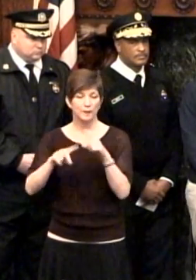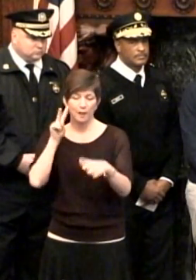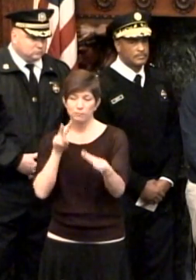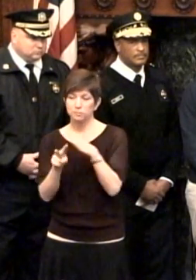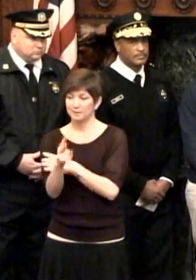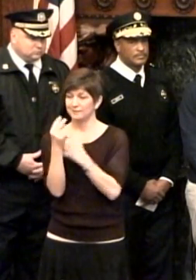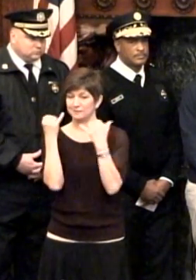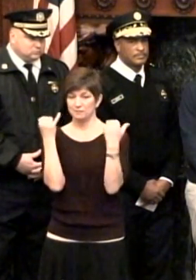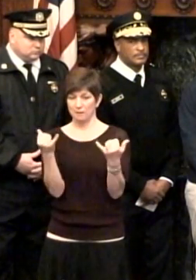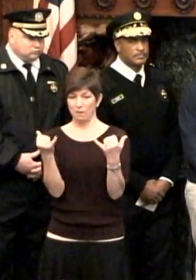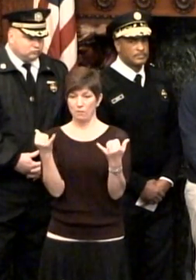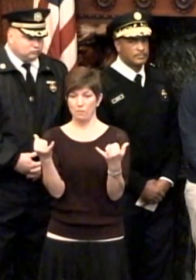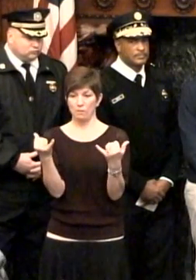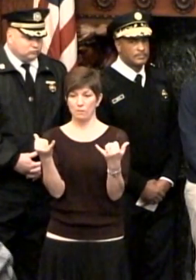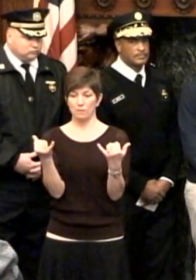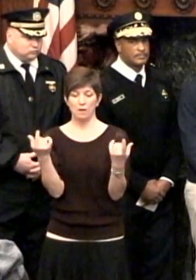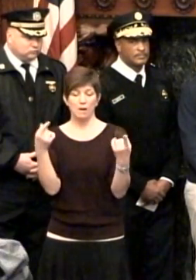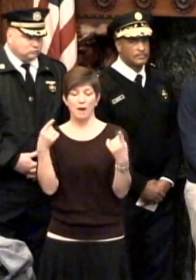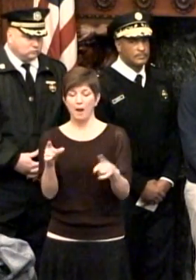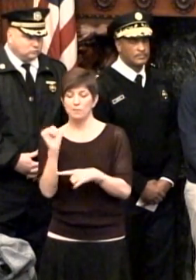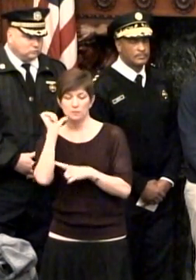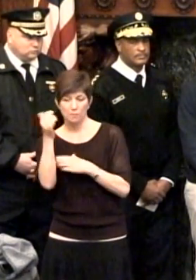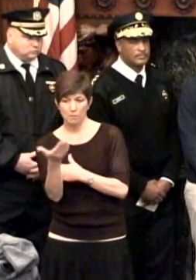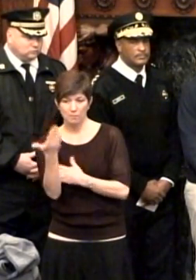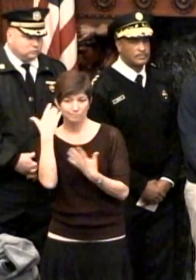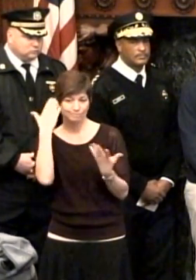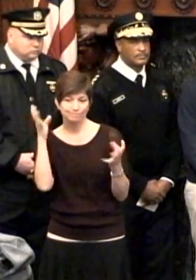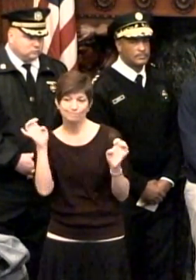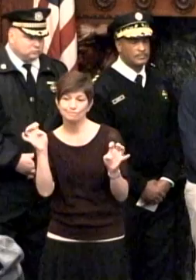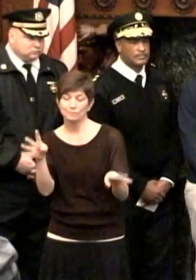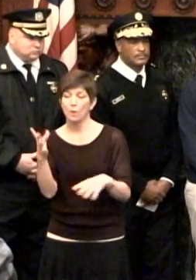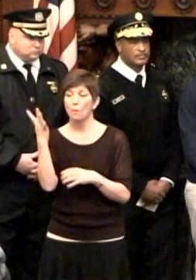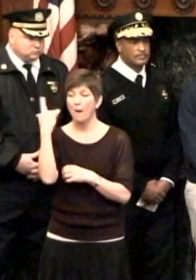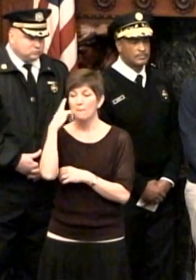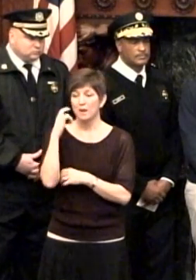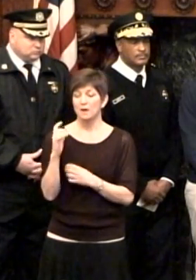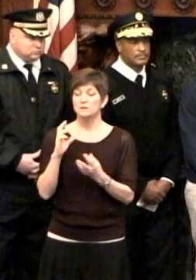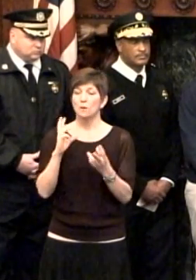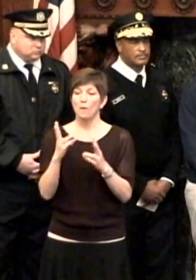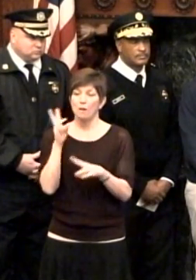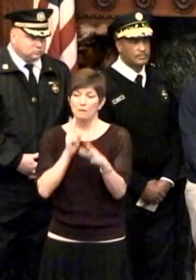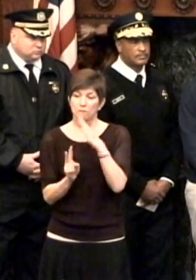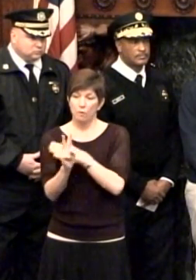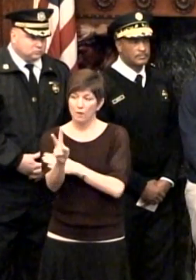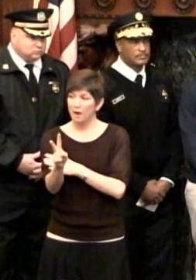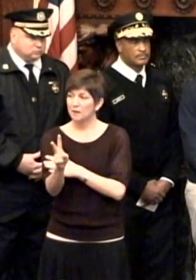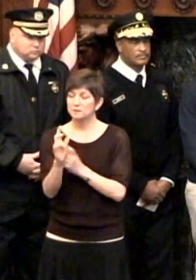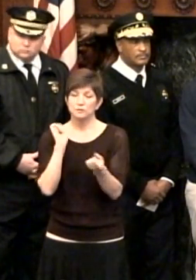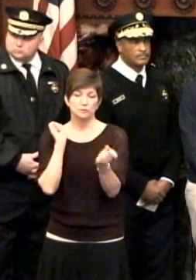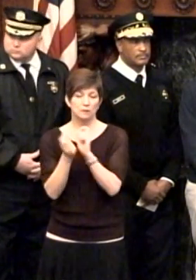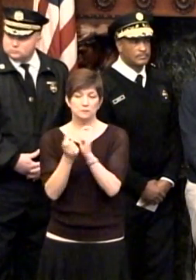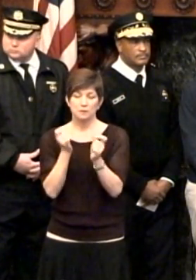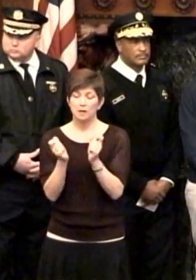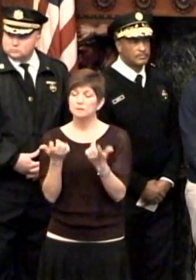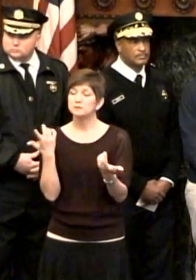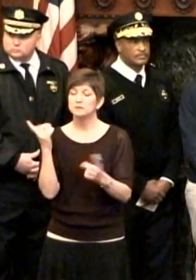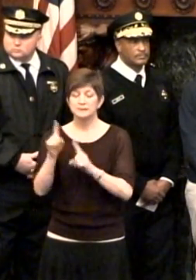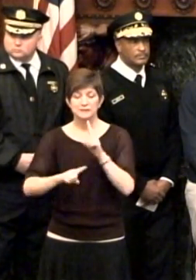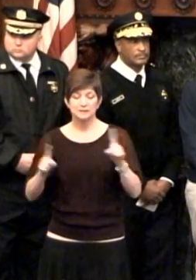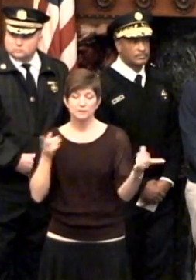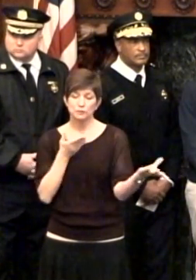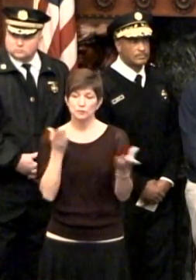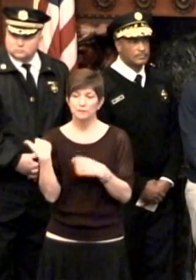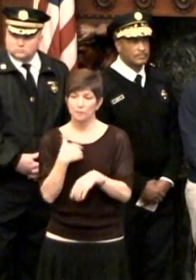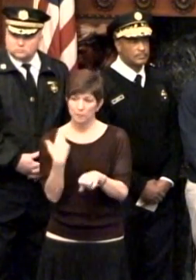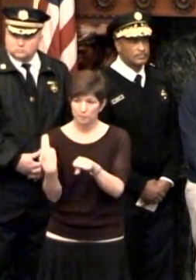right now what's going to happen tomorrow, primarily because the weather forecasts continue to change from a variety of services